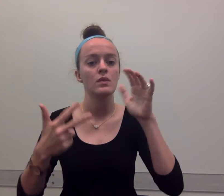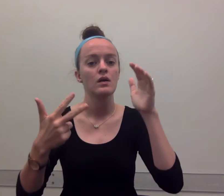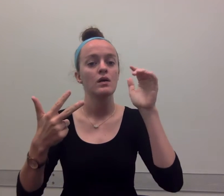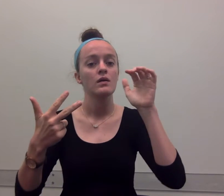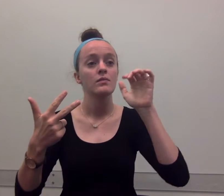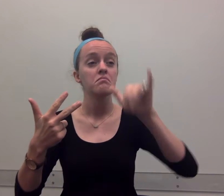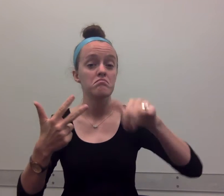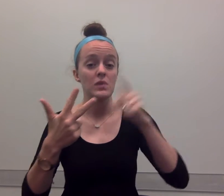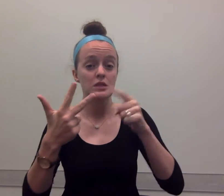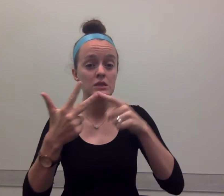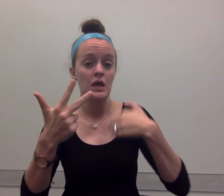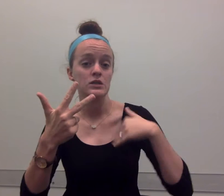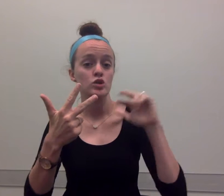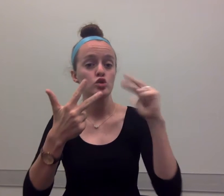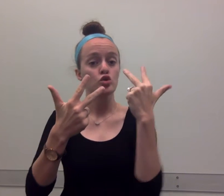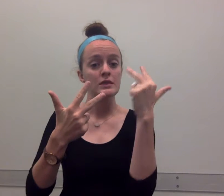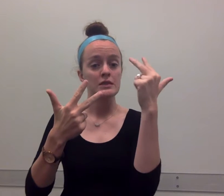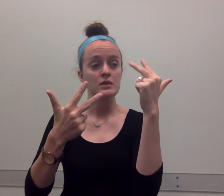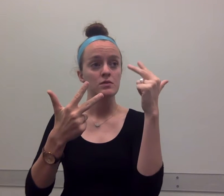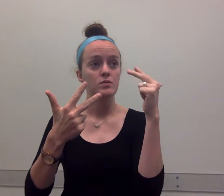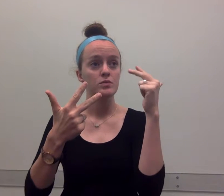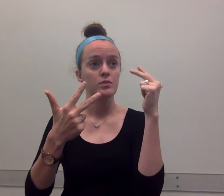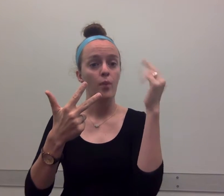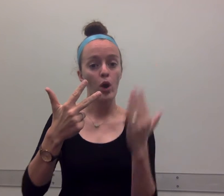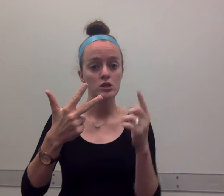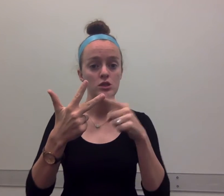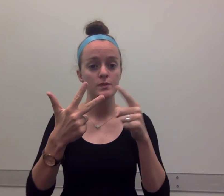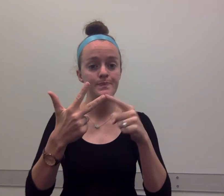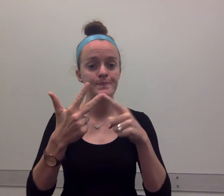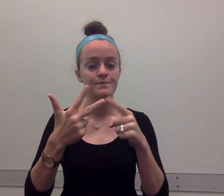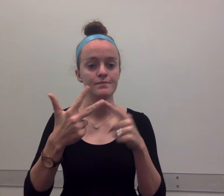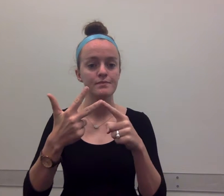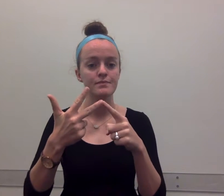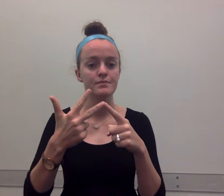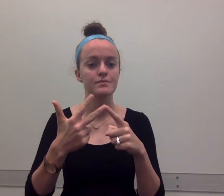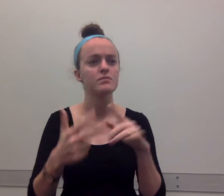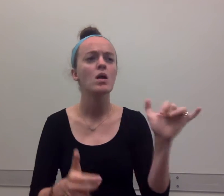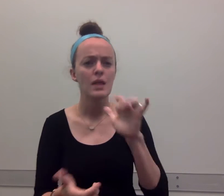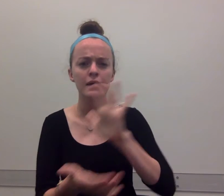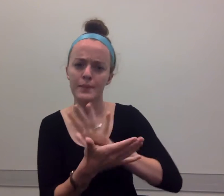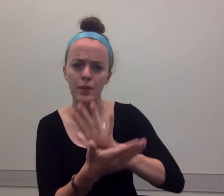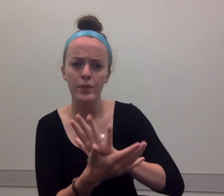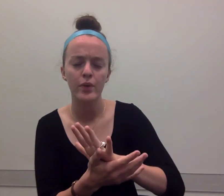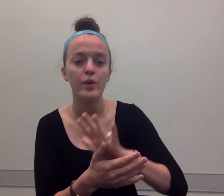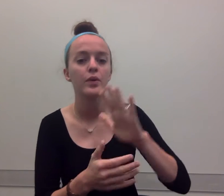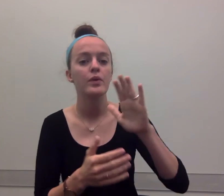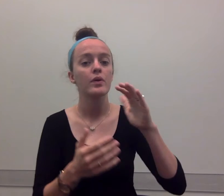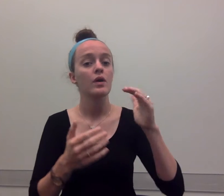divisions. Just like an essay, every essay has a beginning, a middle, and an